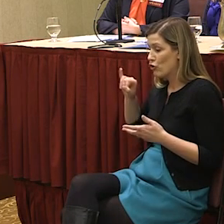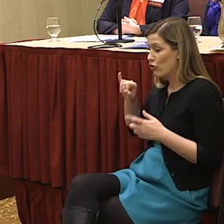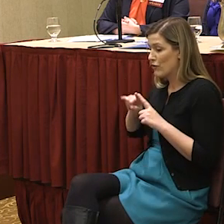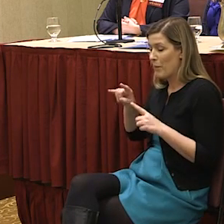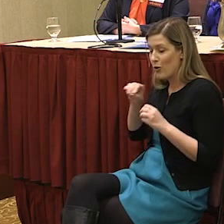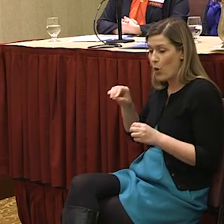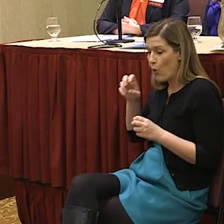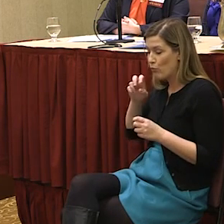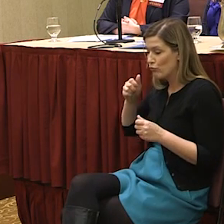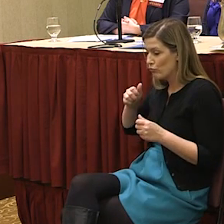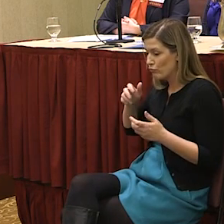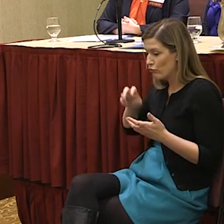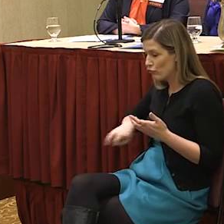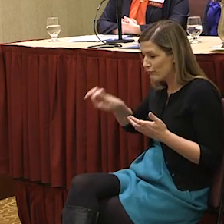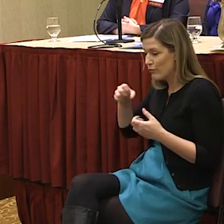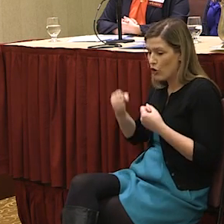way to get around. It's